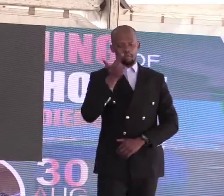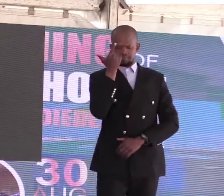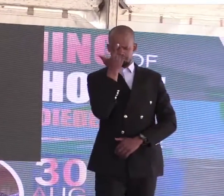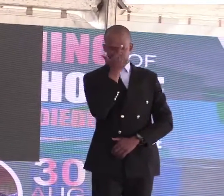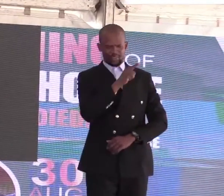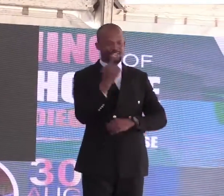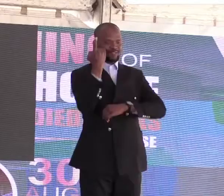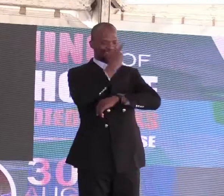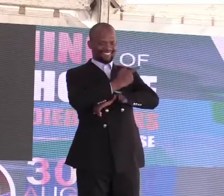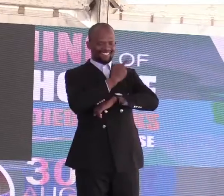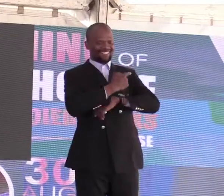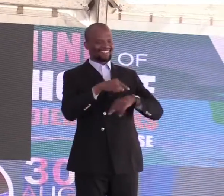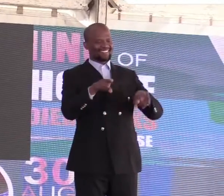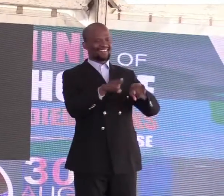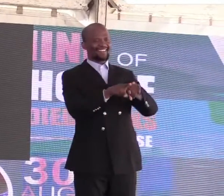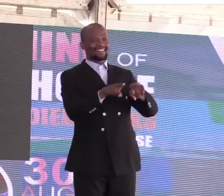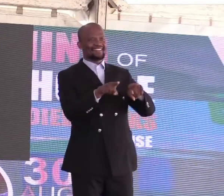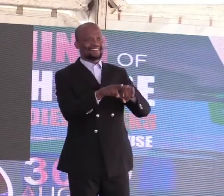Beautiful, njengomnikazi wayo.